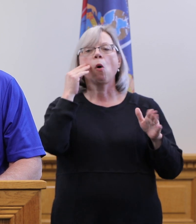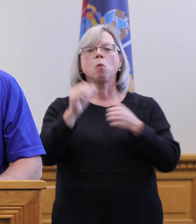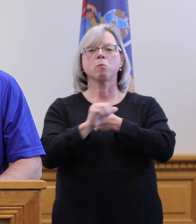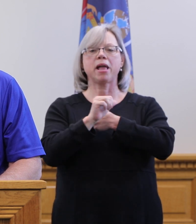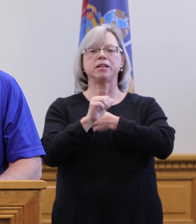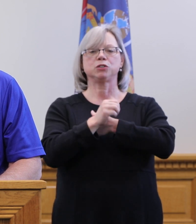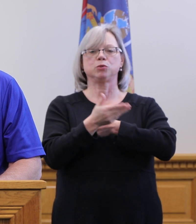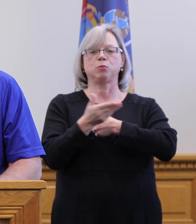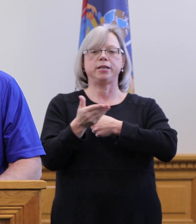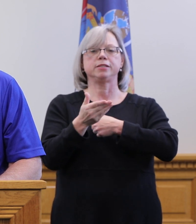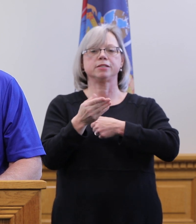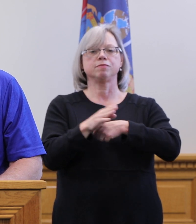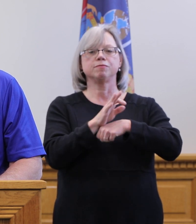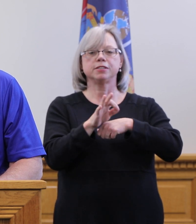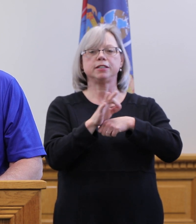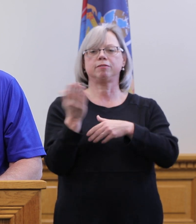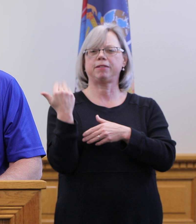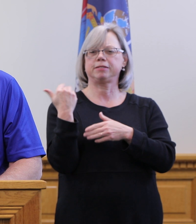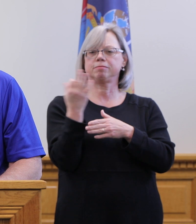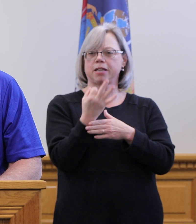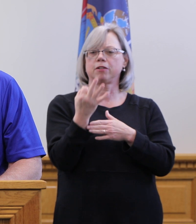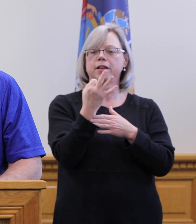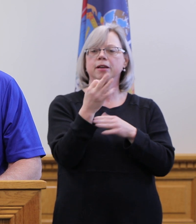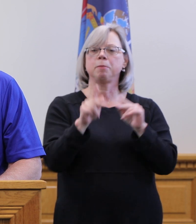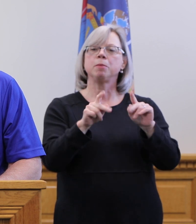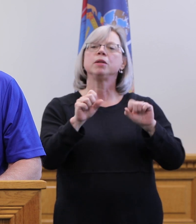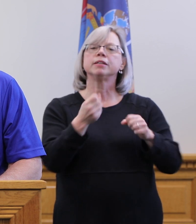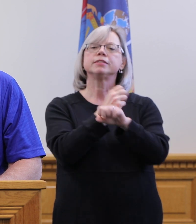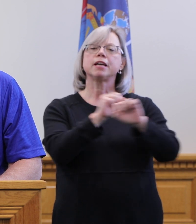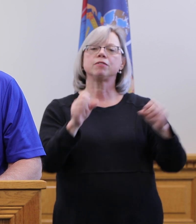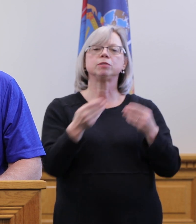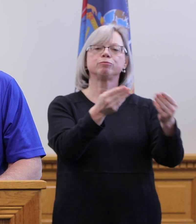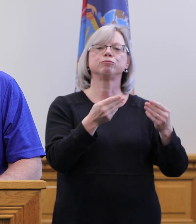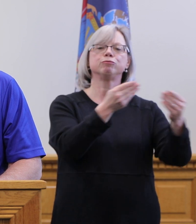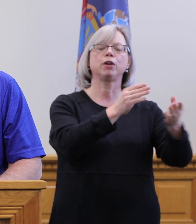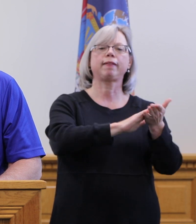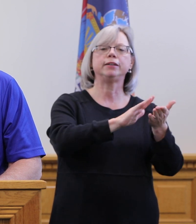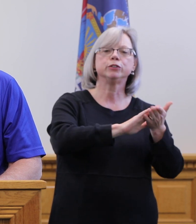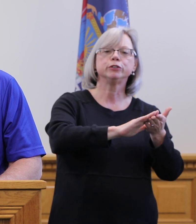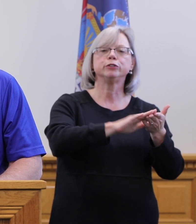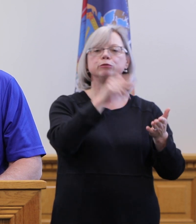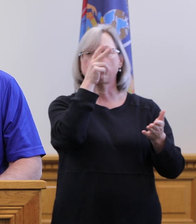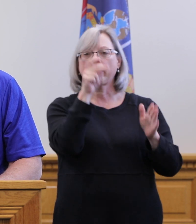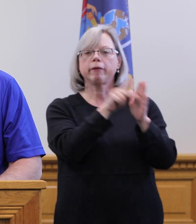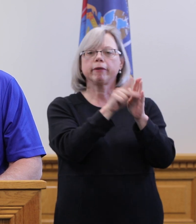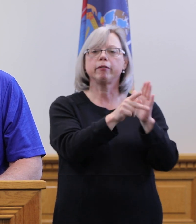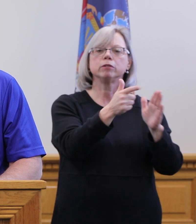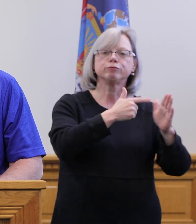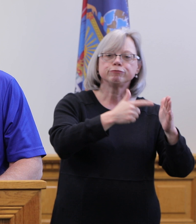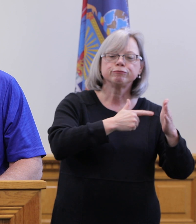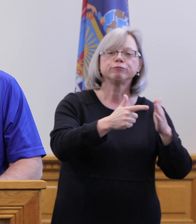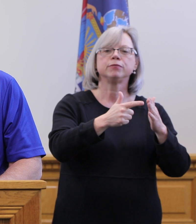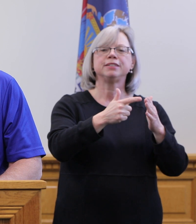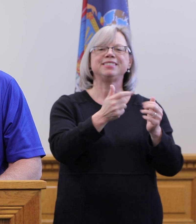a.m. to 2 p.m. on Wednesdays and from 8 to 11 a.m. on Saturdays until September 29th. And don't forget that